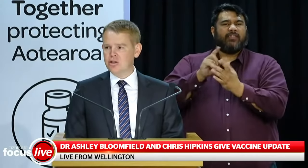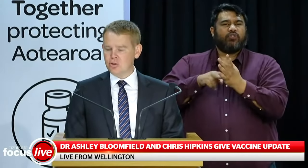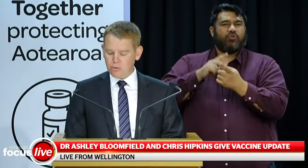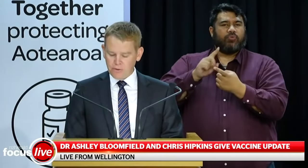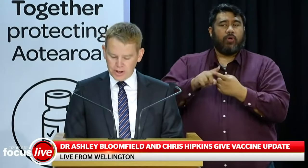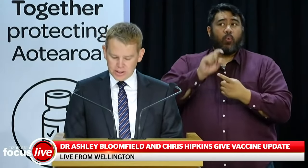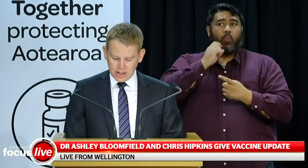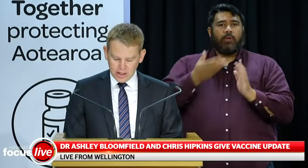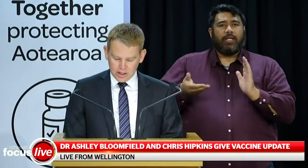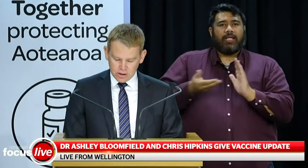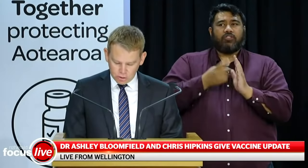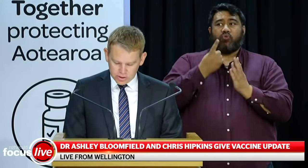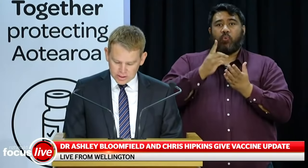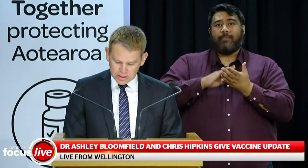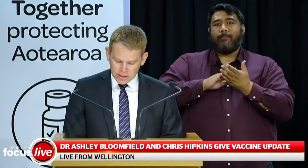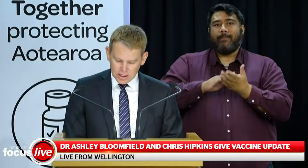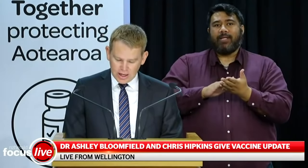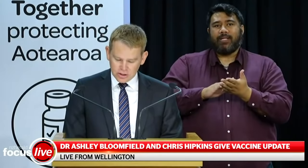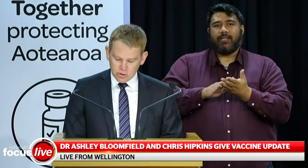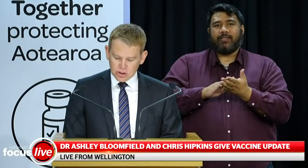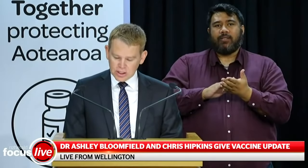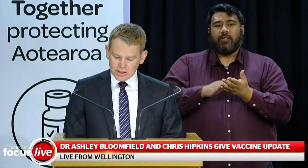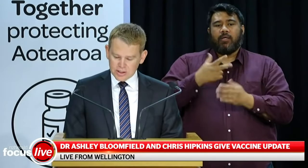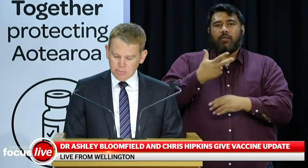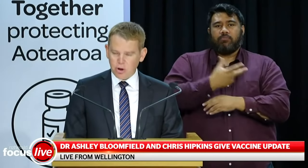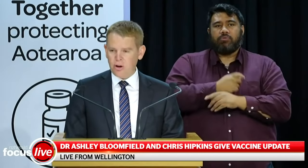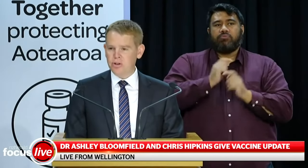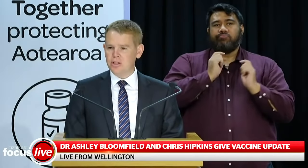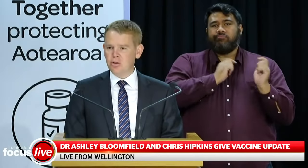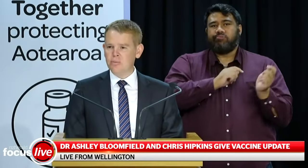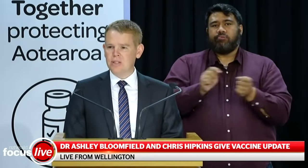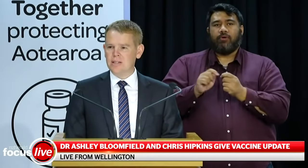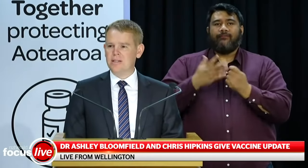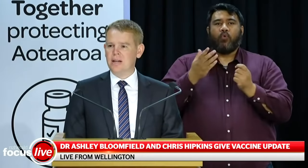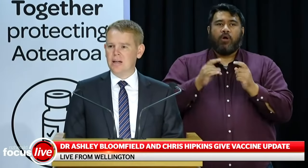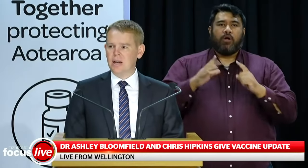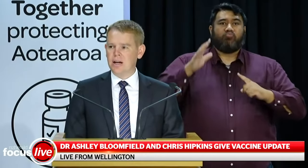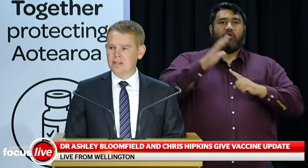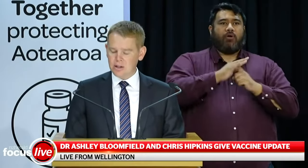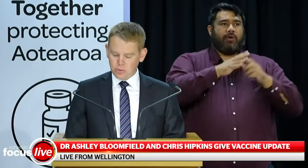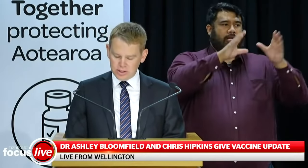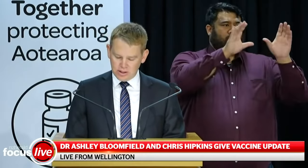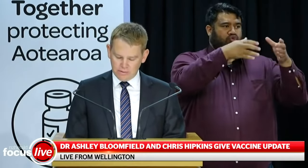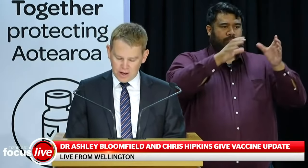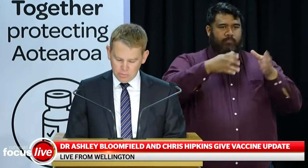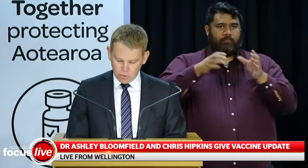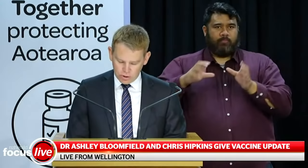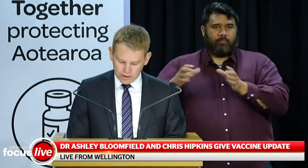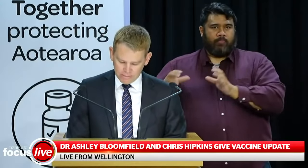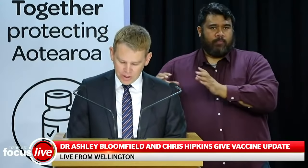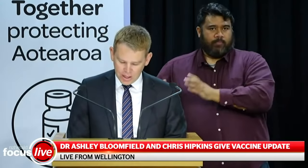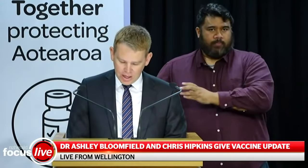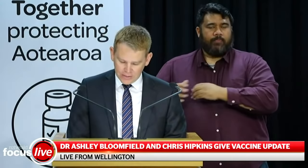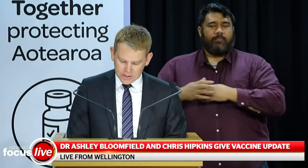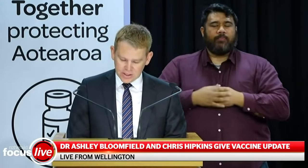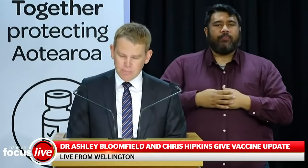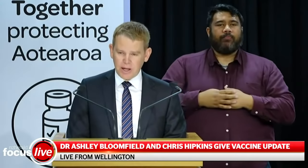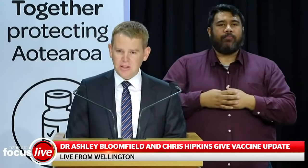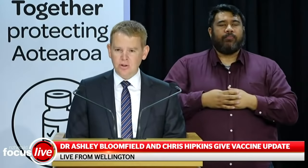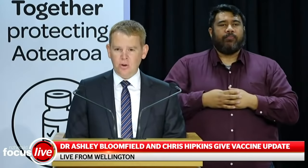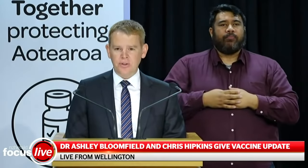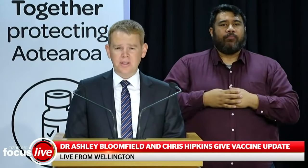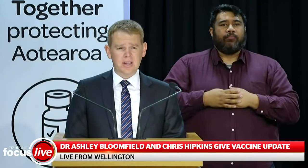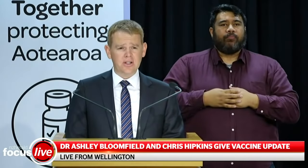million additional Pfizer doses to New Zealand's priority groups as set out in our sequencing framework. This